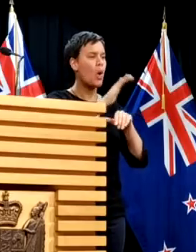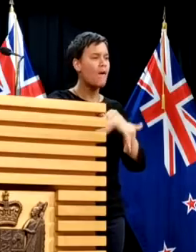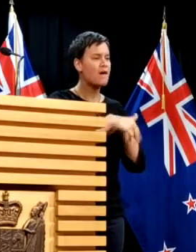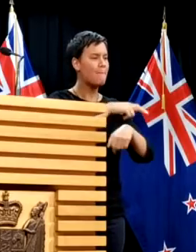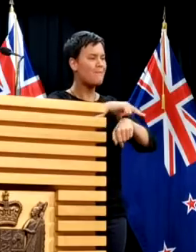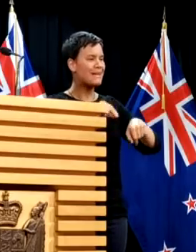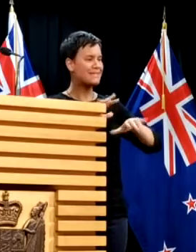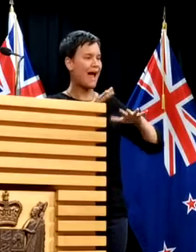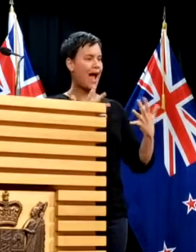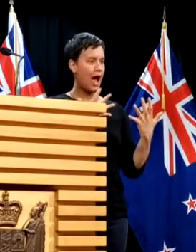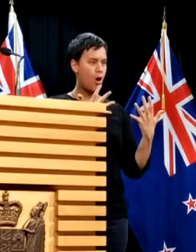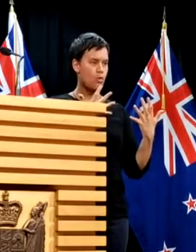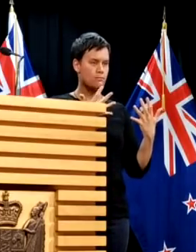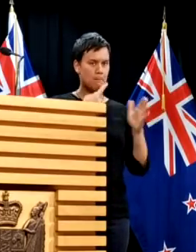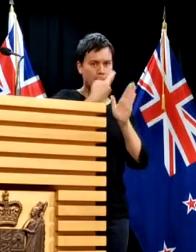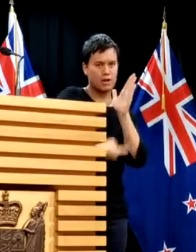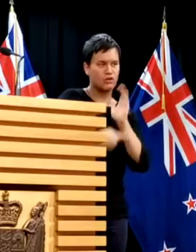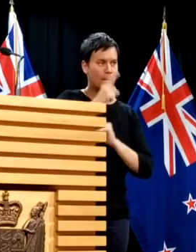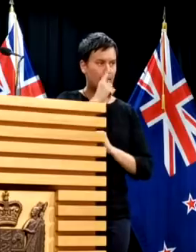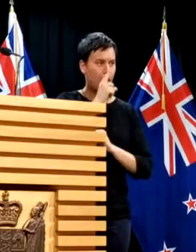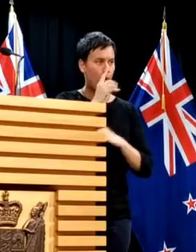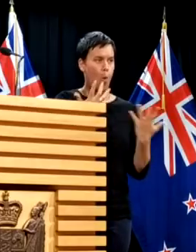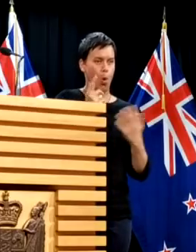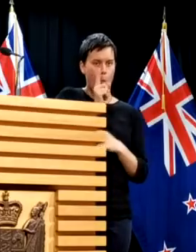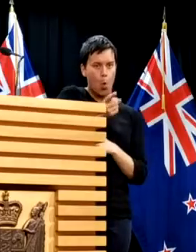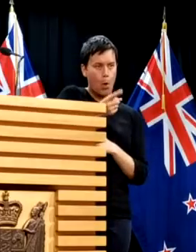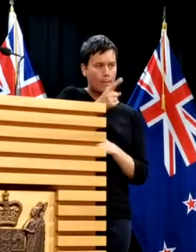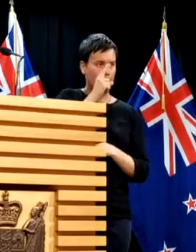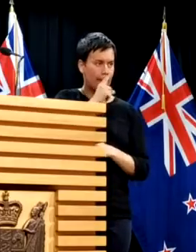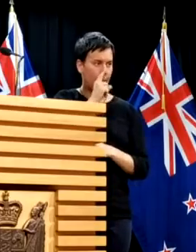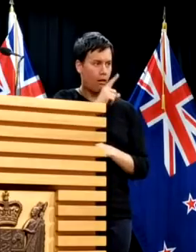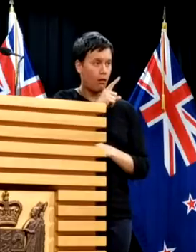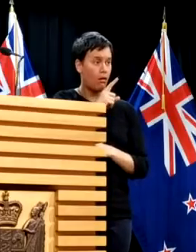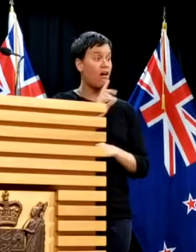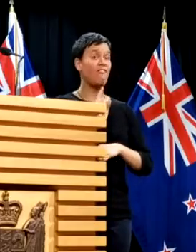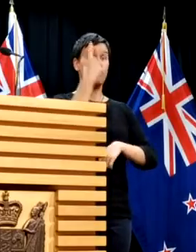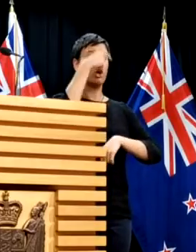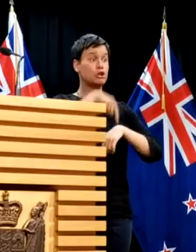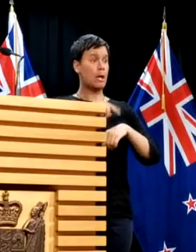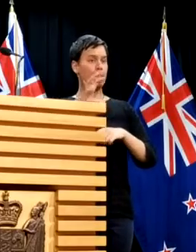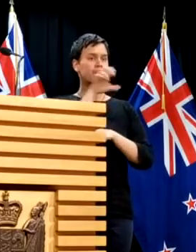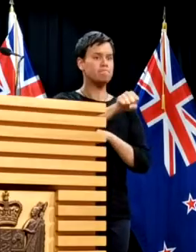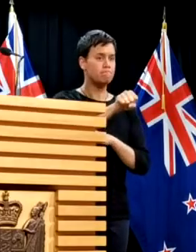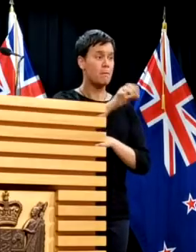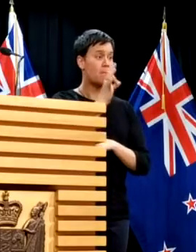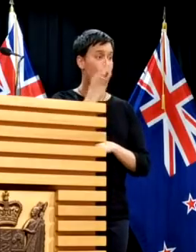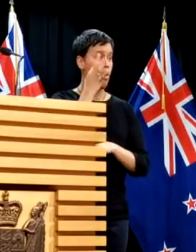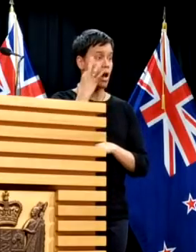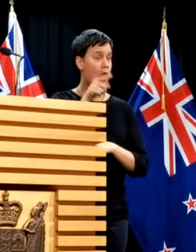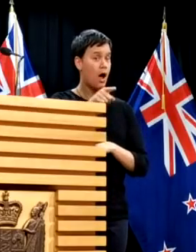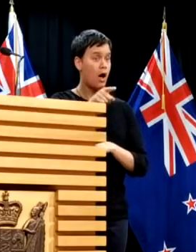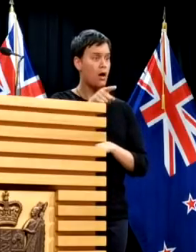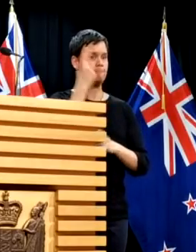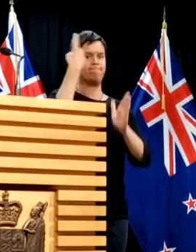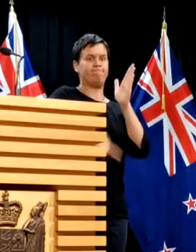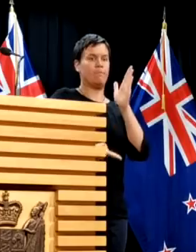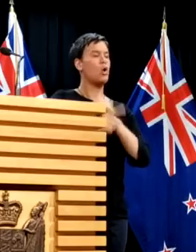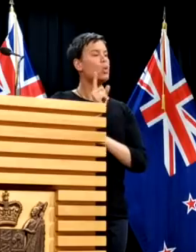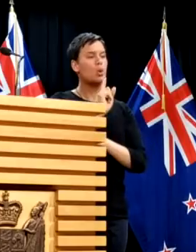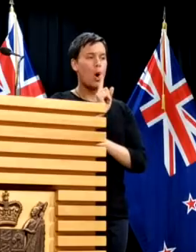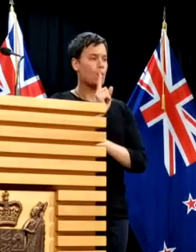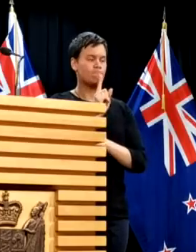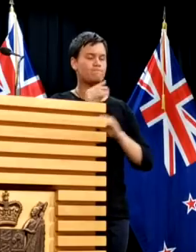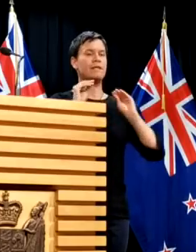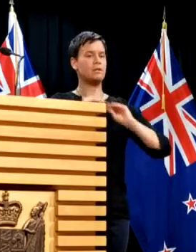addressing possession, does stipulate that they are to take a health approach unless it's in the public interest not to do so. I think